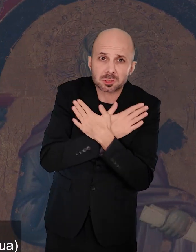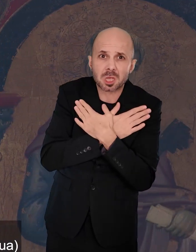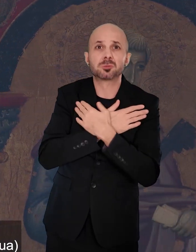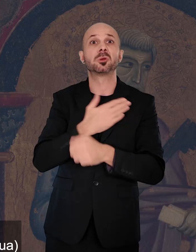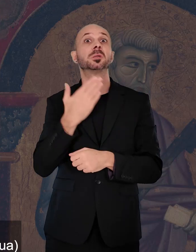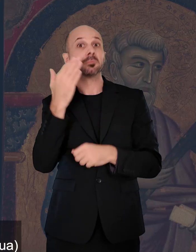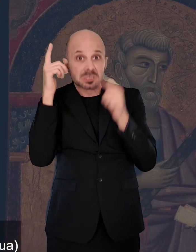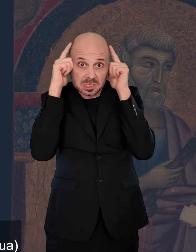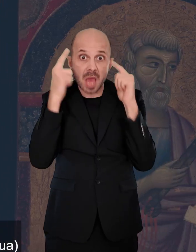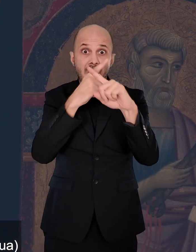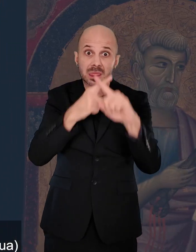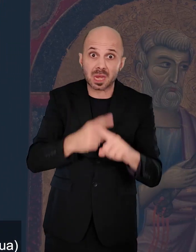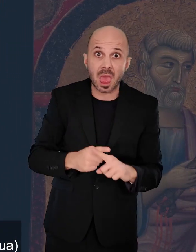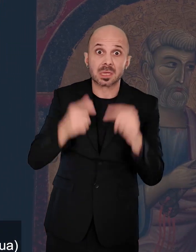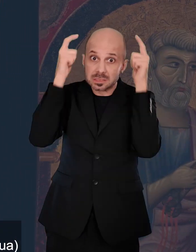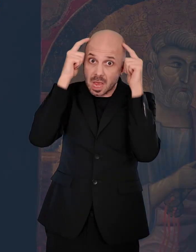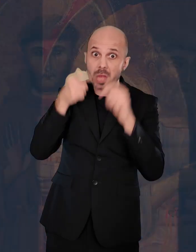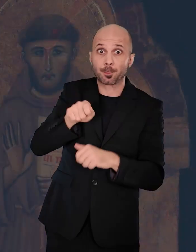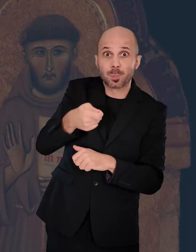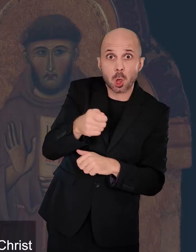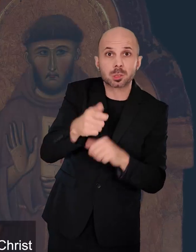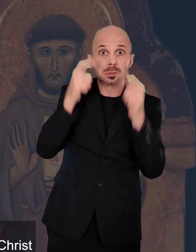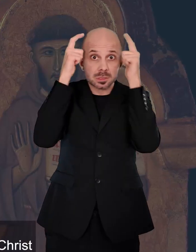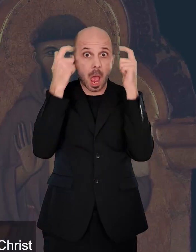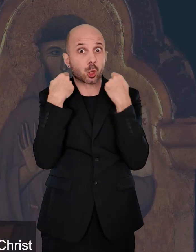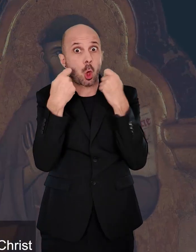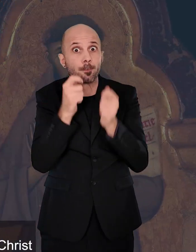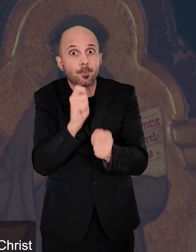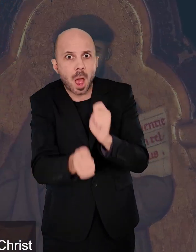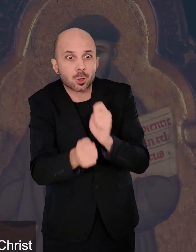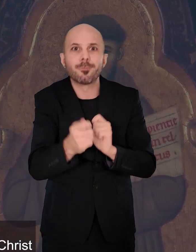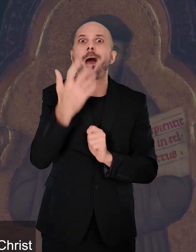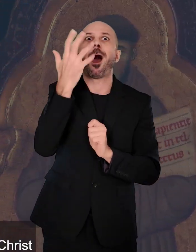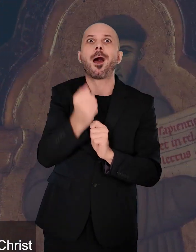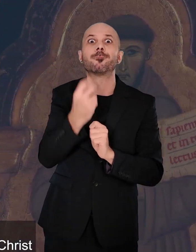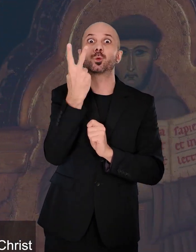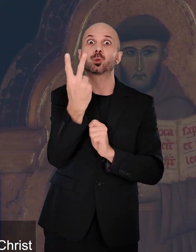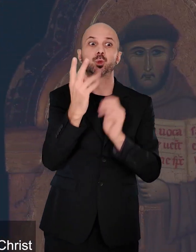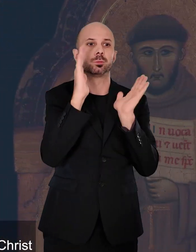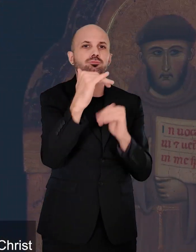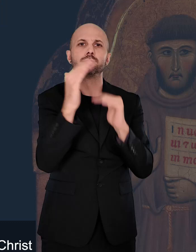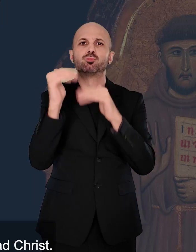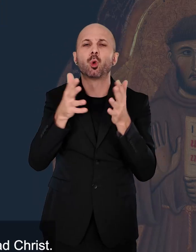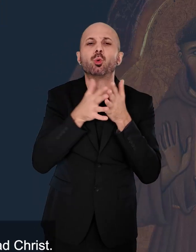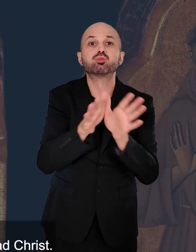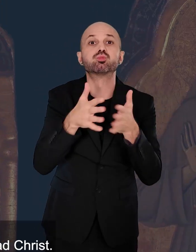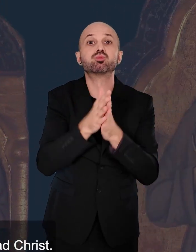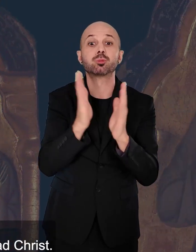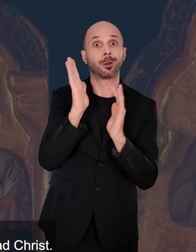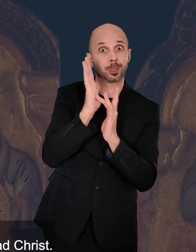Peter, Saint Anthony of Padua, and two elements depicting of the deposition of Christ from the cross and